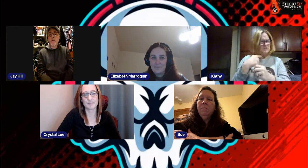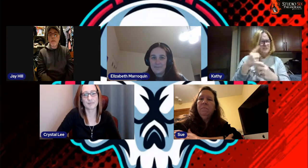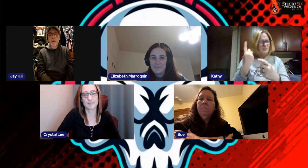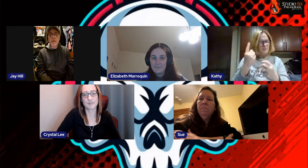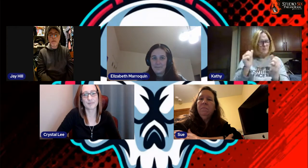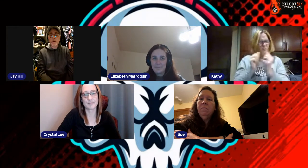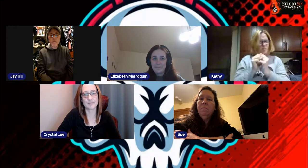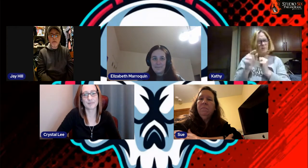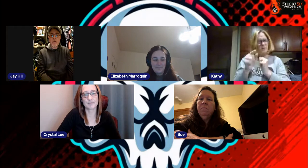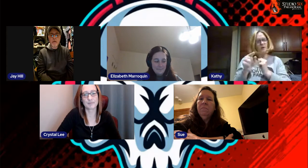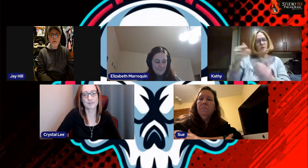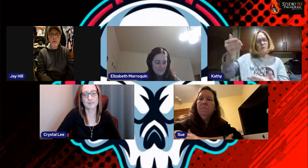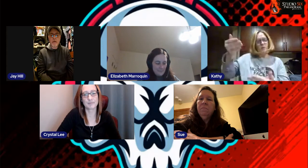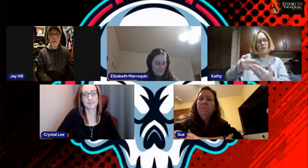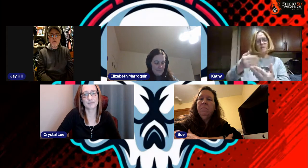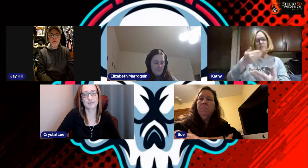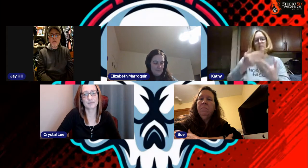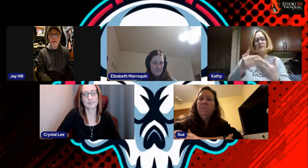agreeing to greet.